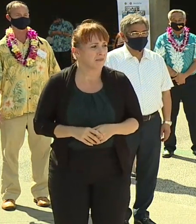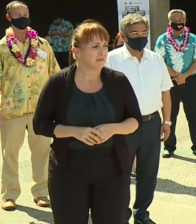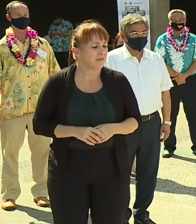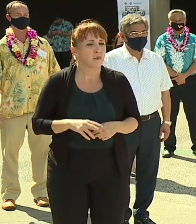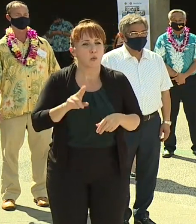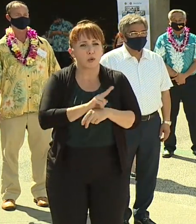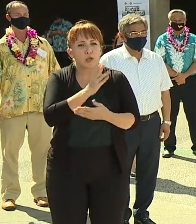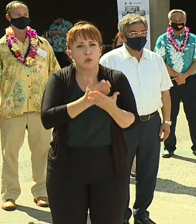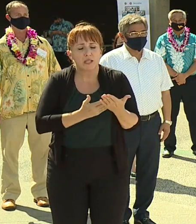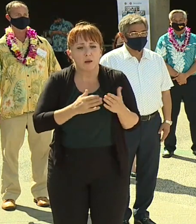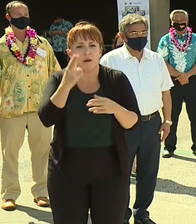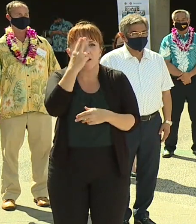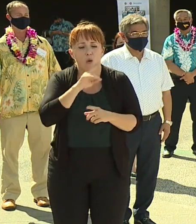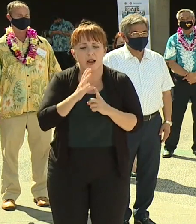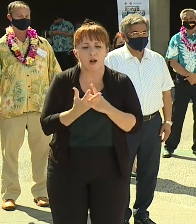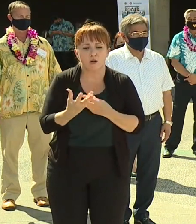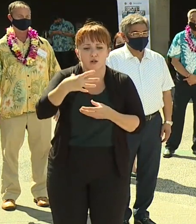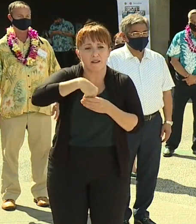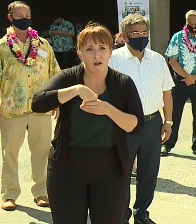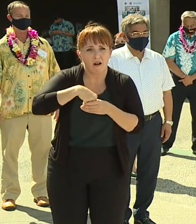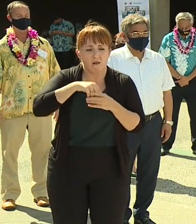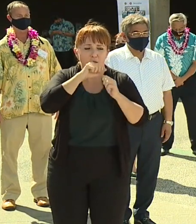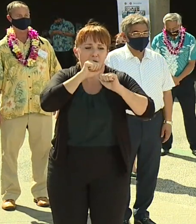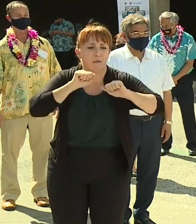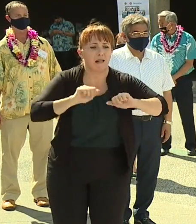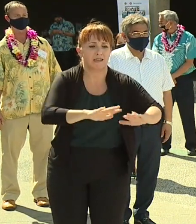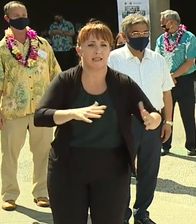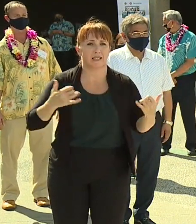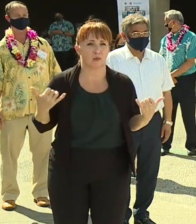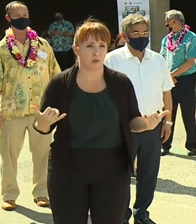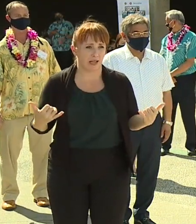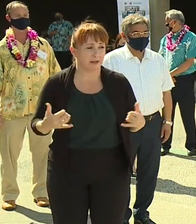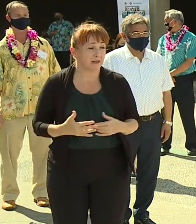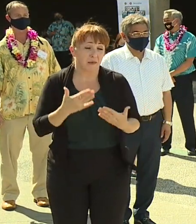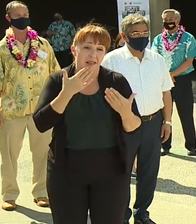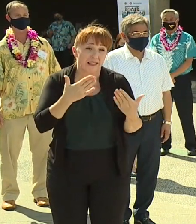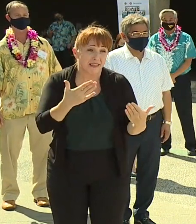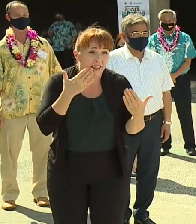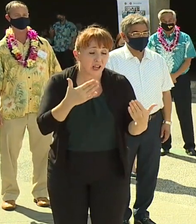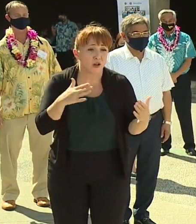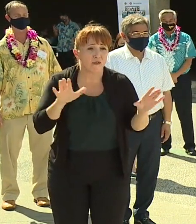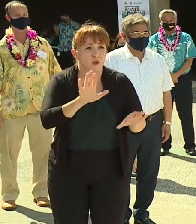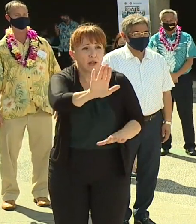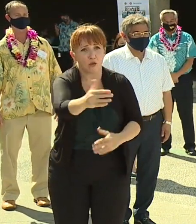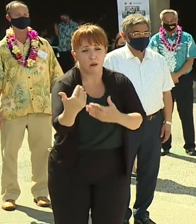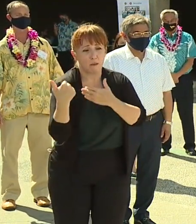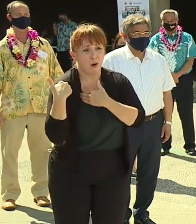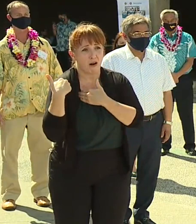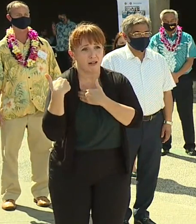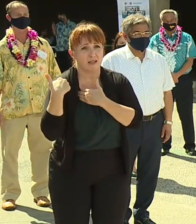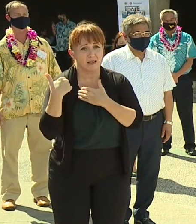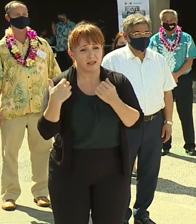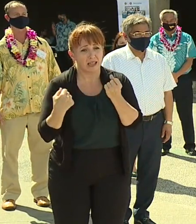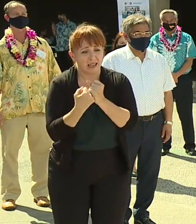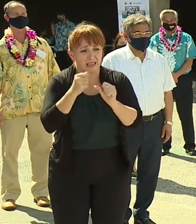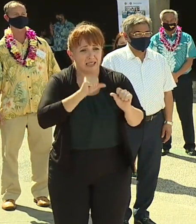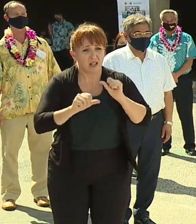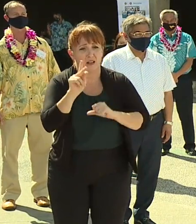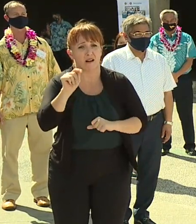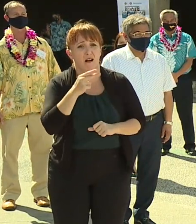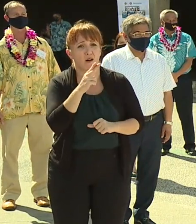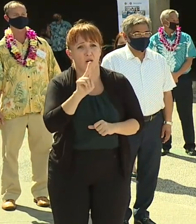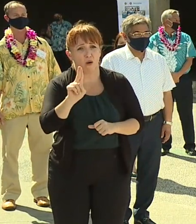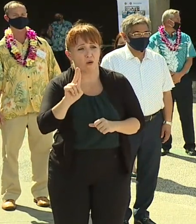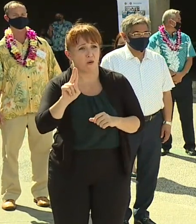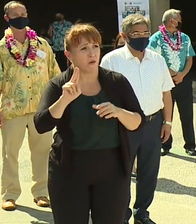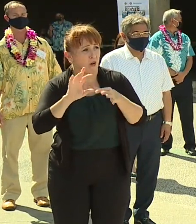use some of these elements of our Hawaiian culture in doing this blessing. So thank you everybody for doing your part, kako, oahu, so